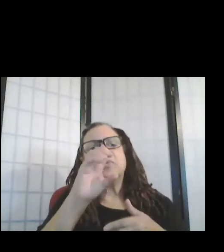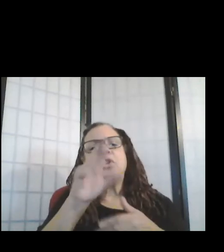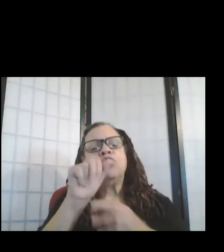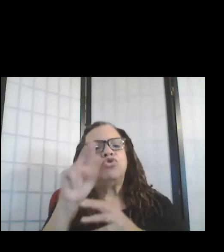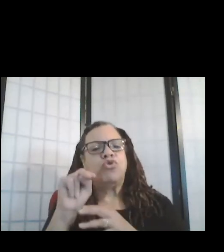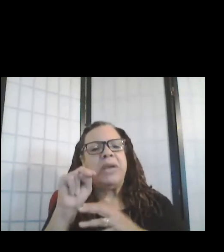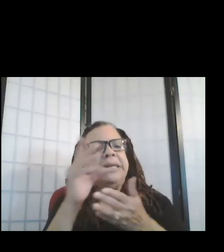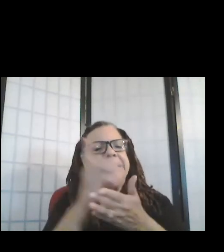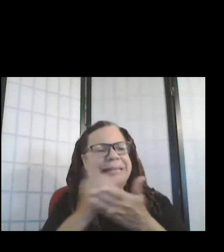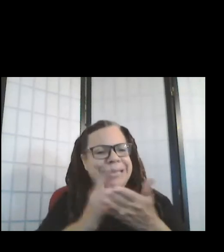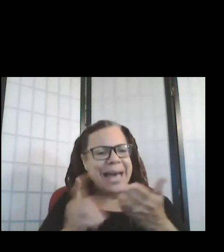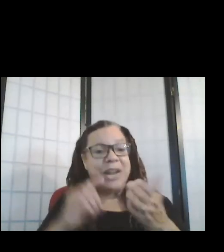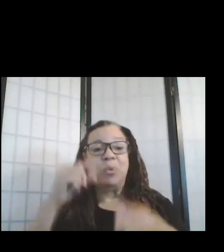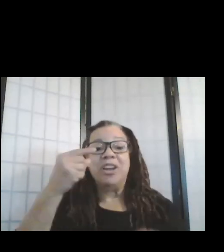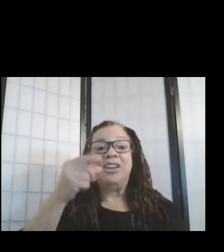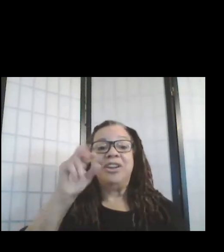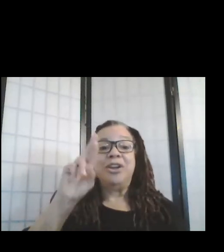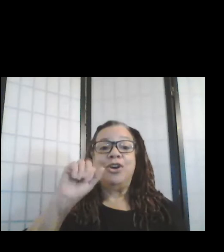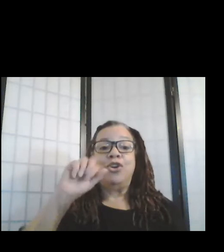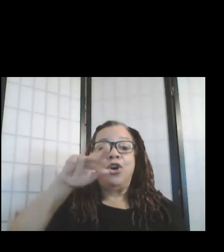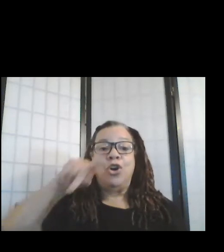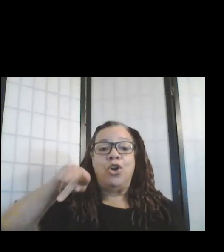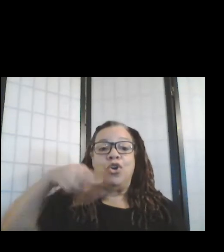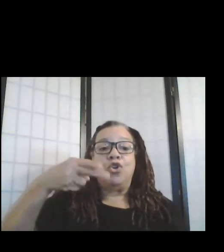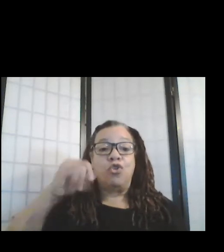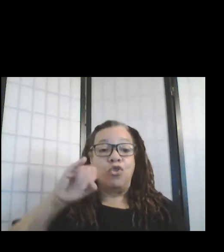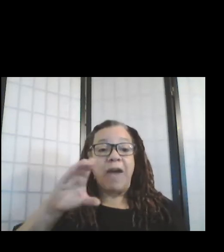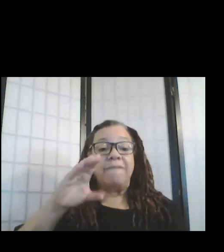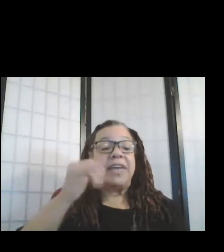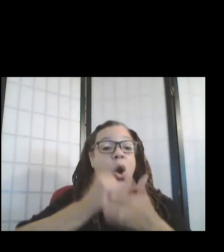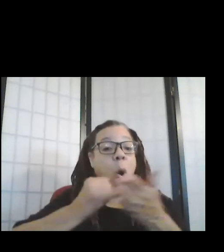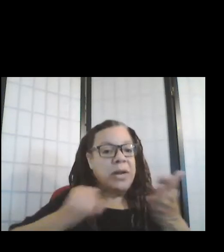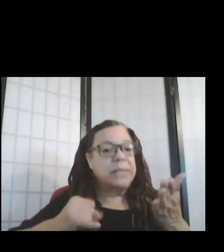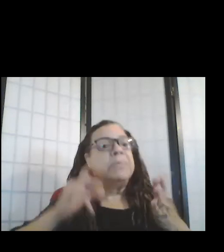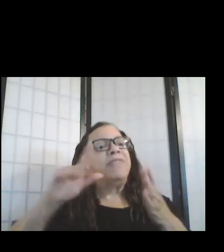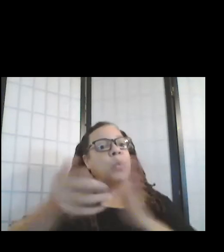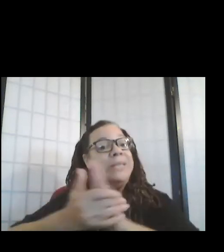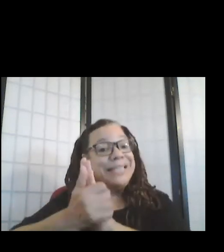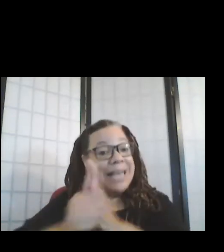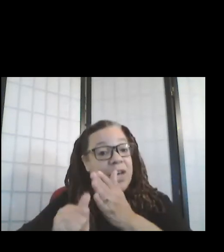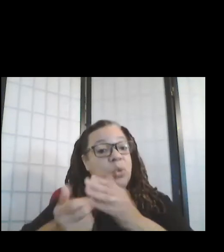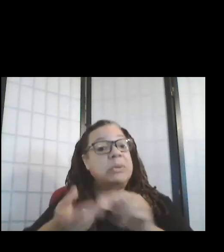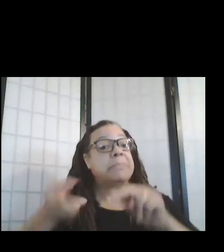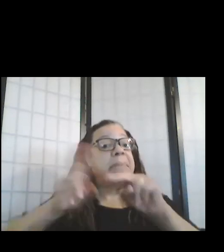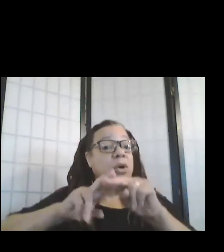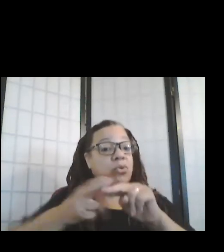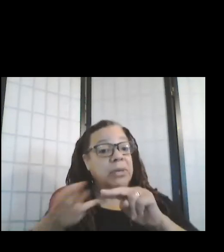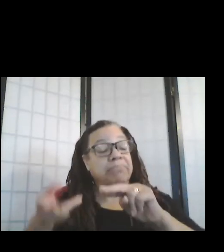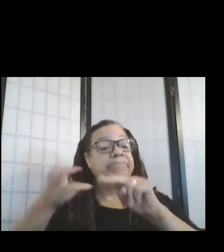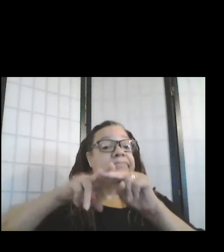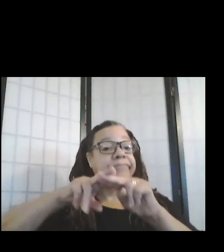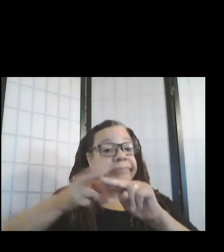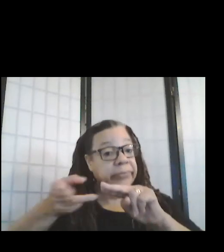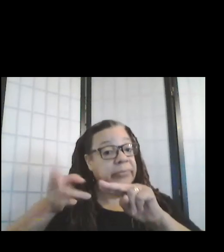artist, screen designer. So we're going back in time, but you know, those skills, they build on each other, and it's